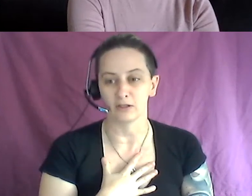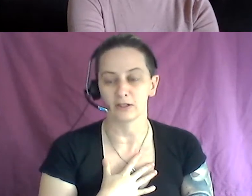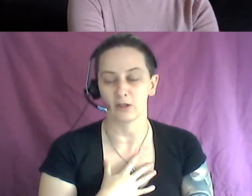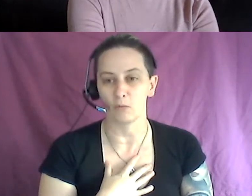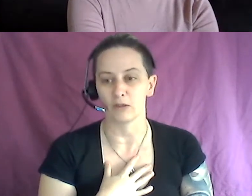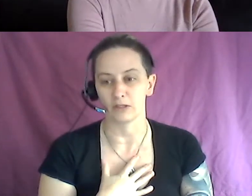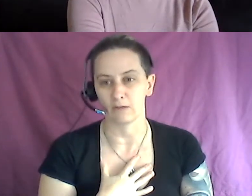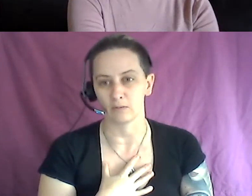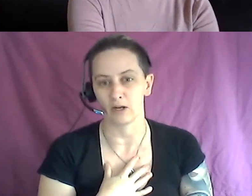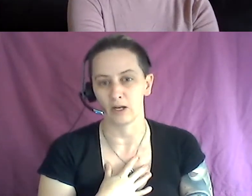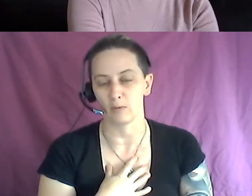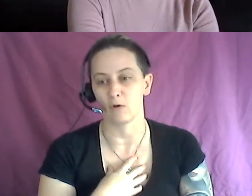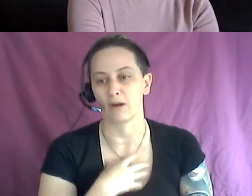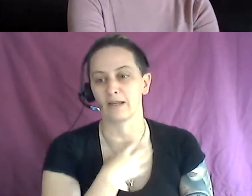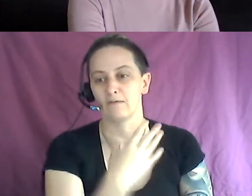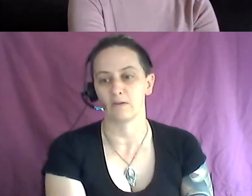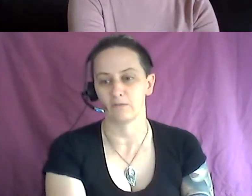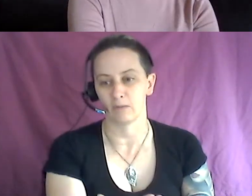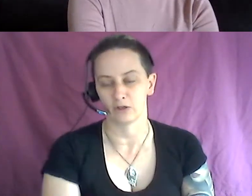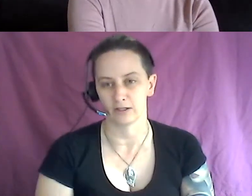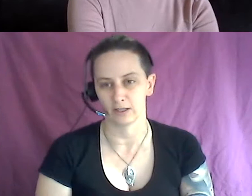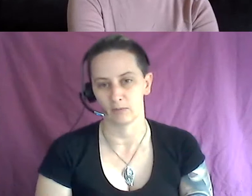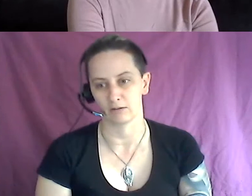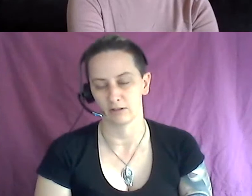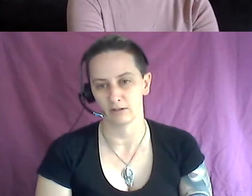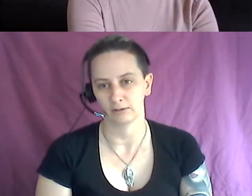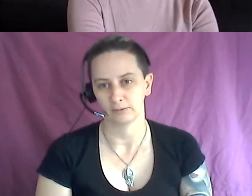to consult with the deaf community before I give that information to someone else.